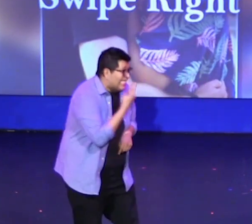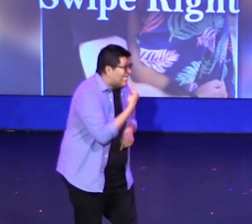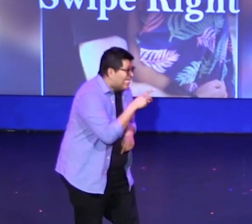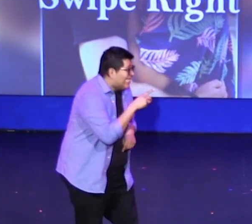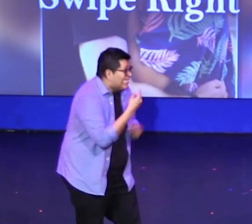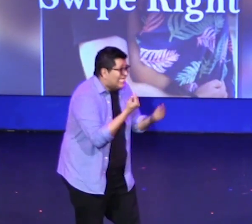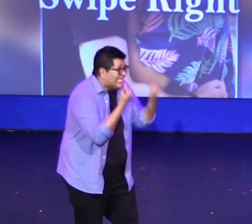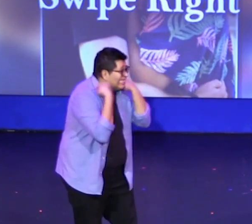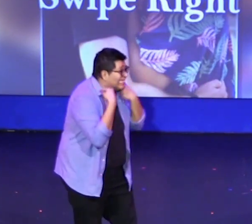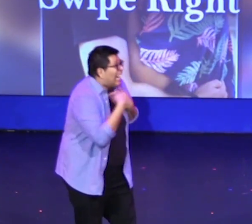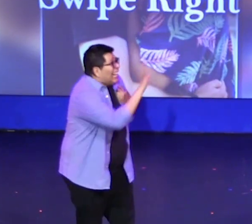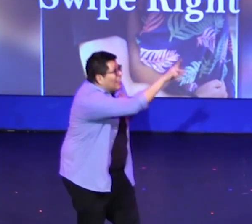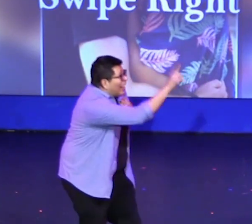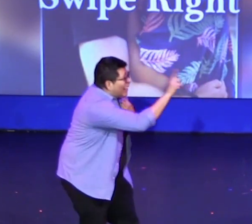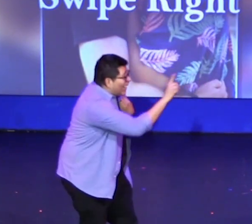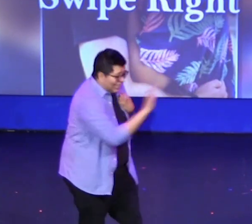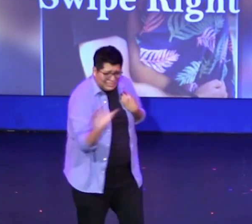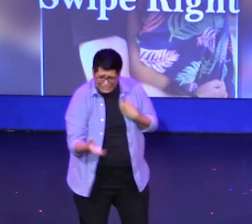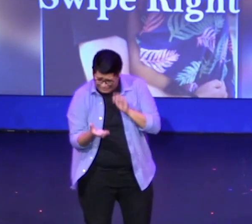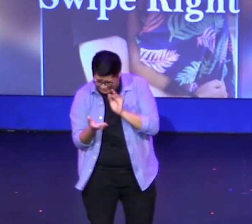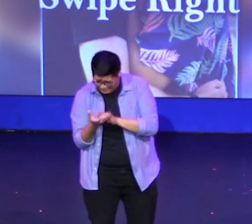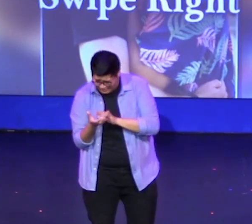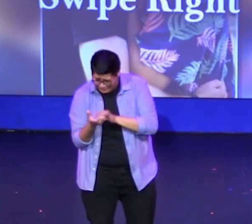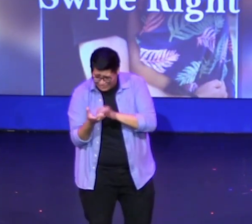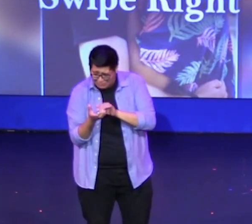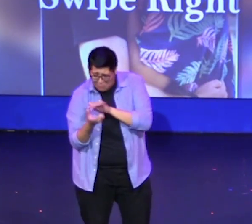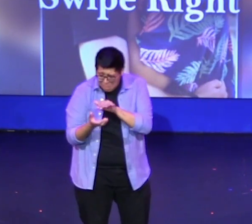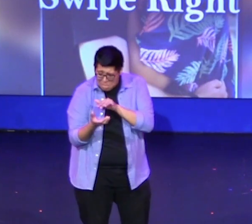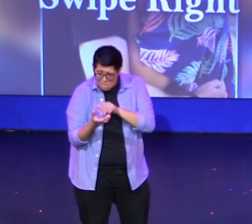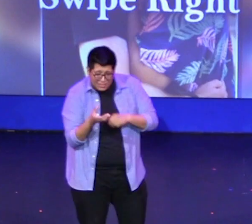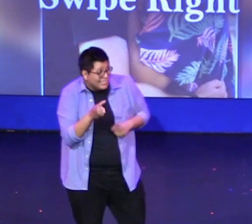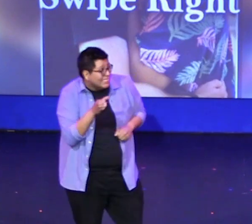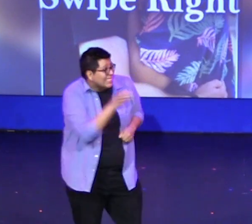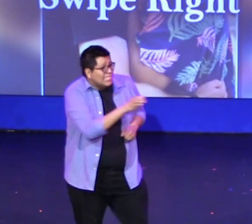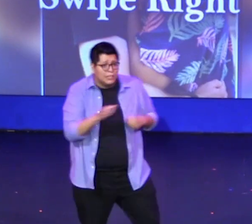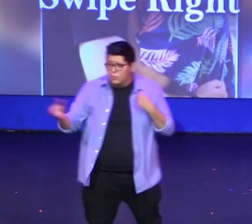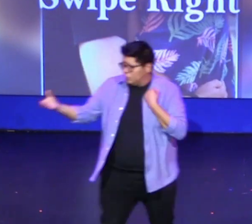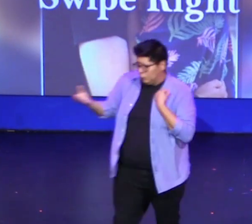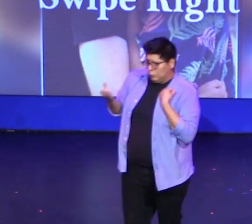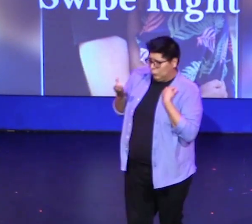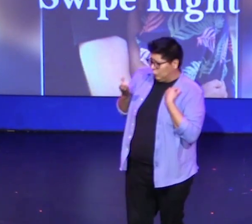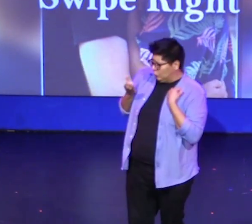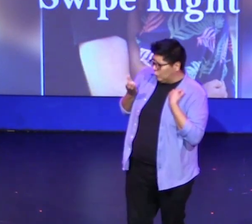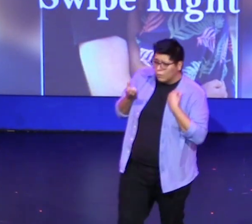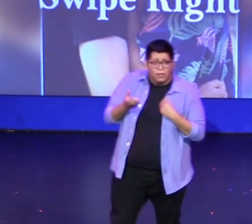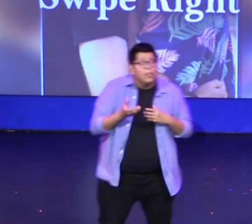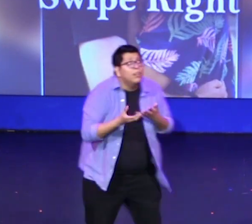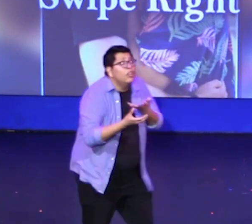much." And I did not understand what she was saying. So I pull out my phone and put out an app, and she looks